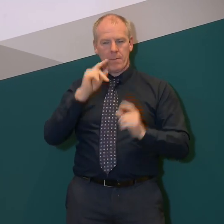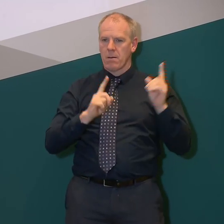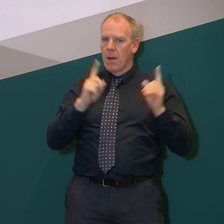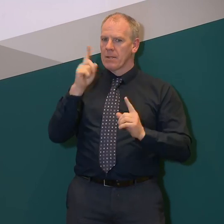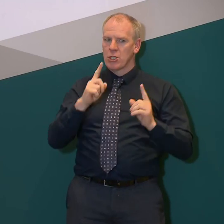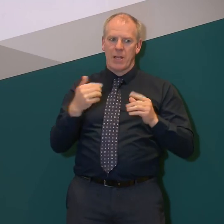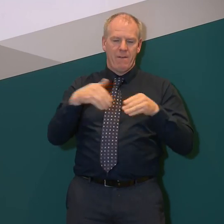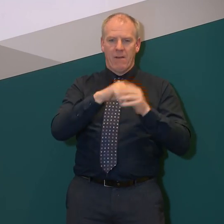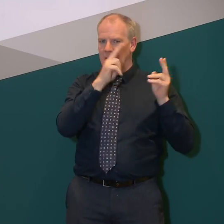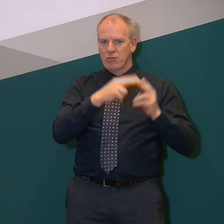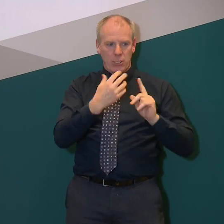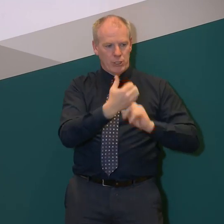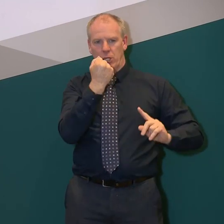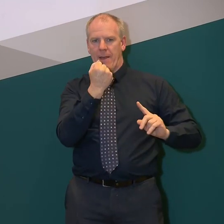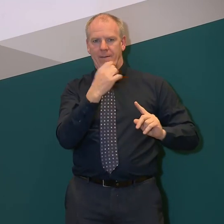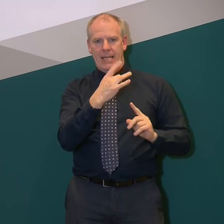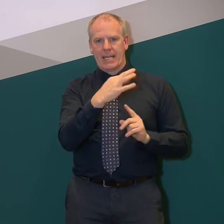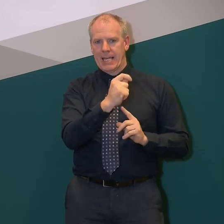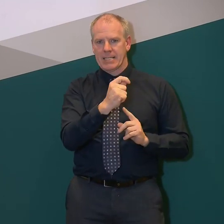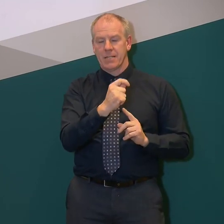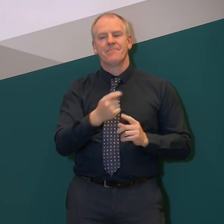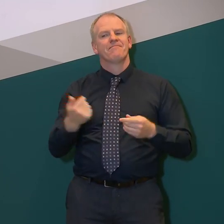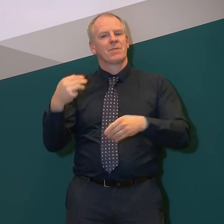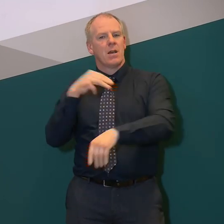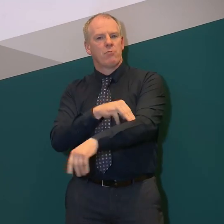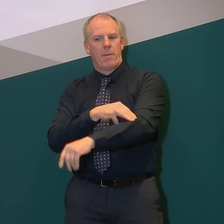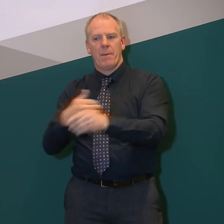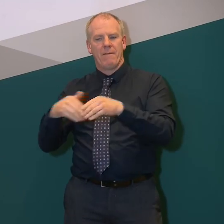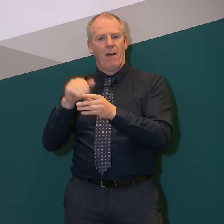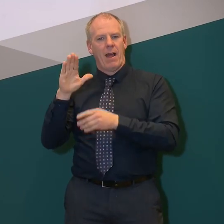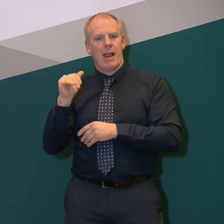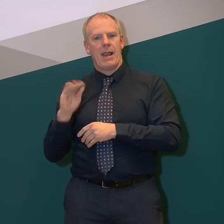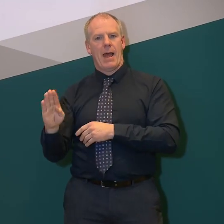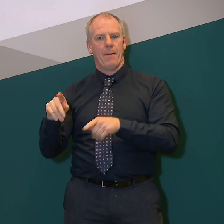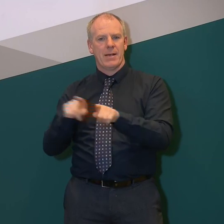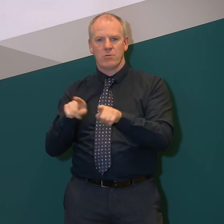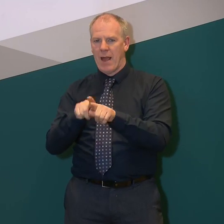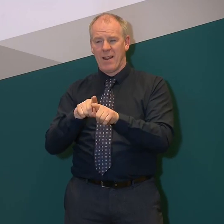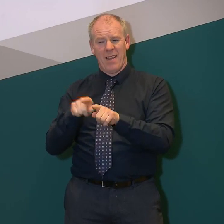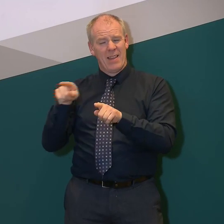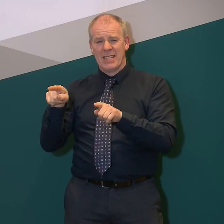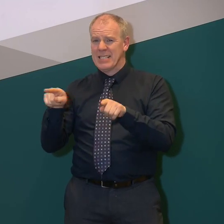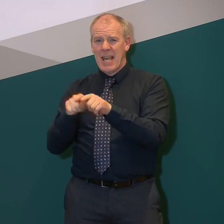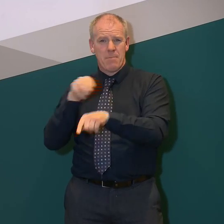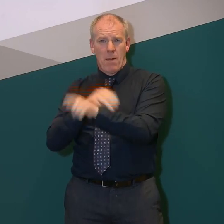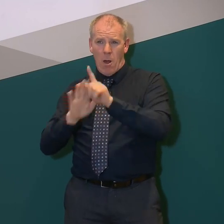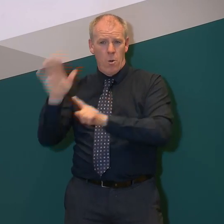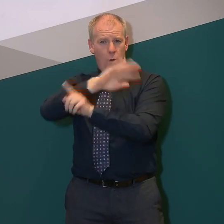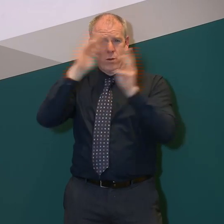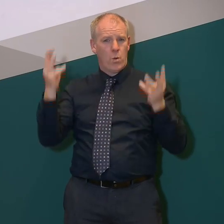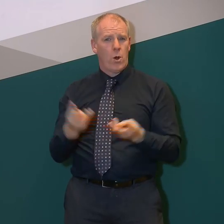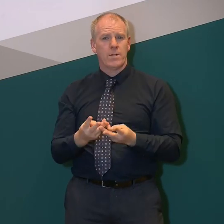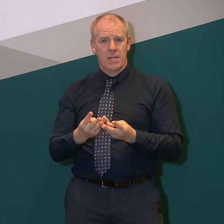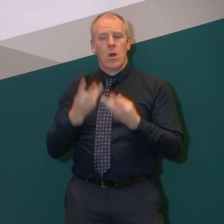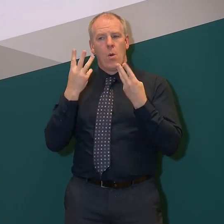big challenges in the reagent in the labs, and this again is a global issue right across the world. There's a great deal of